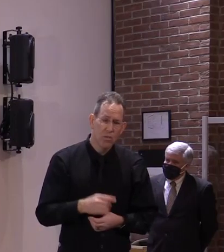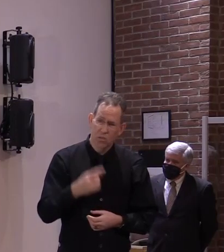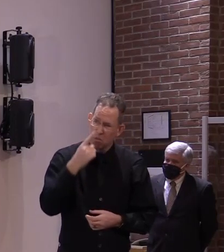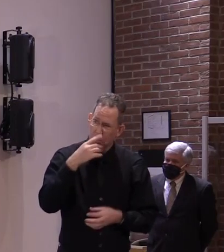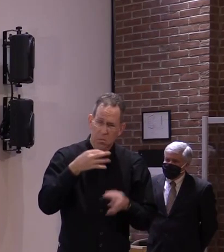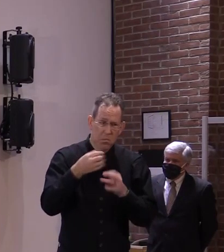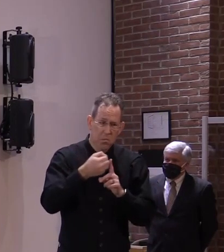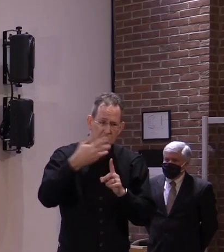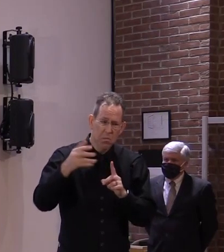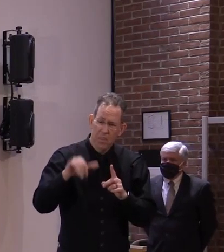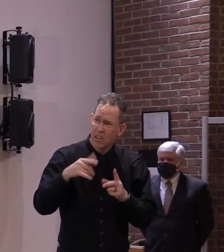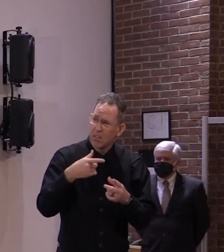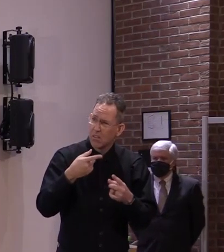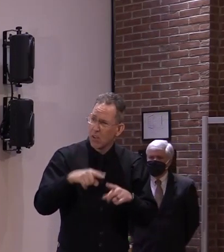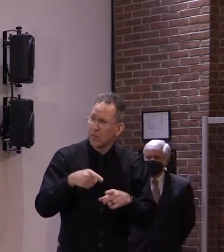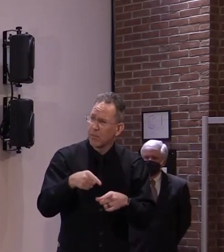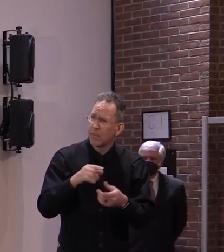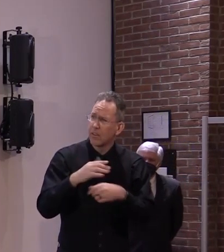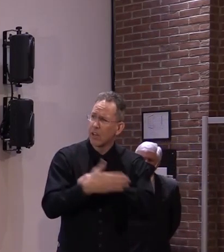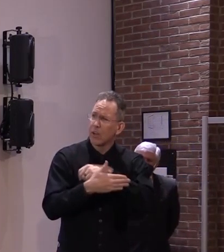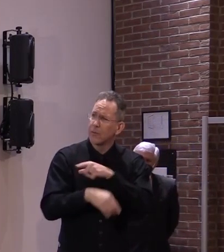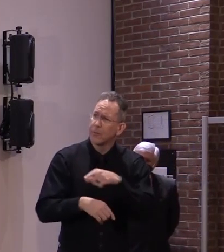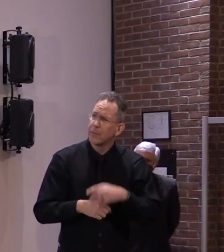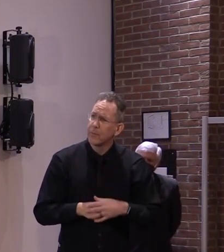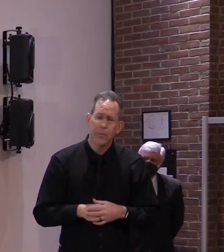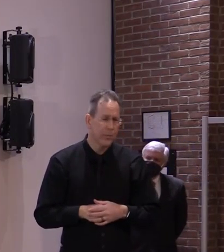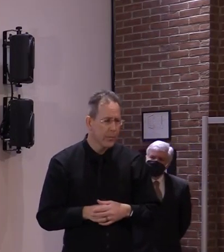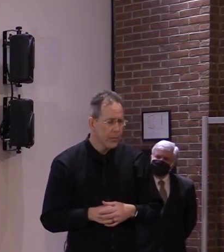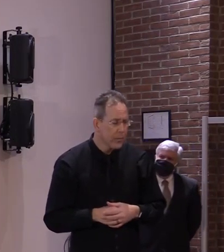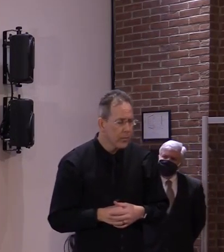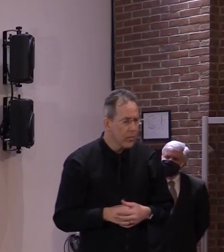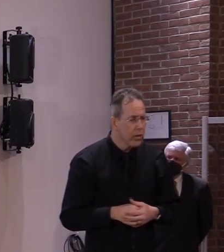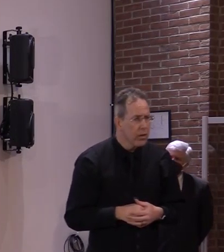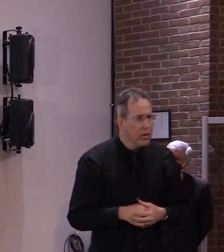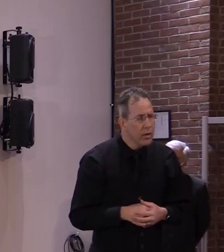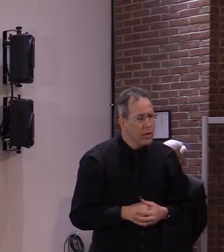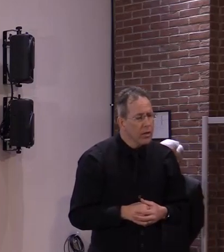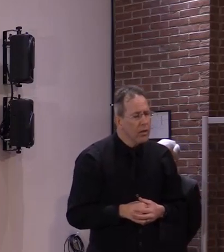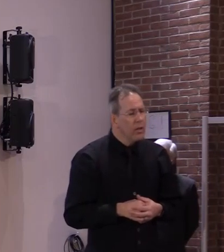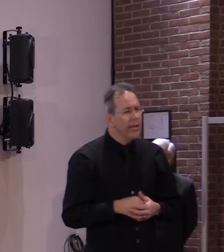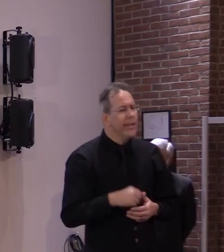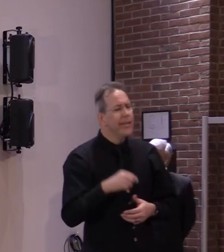The one that's of size that would allow me to name it would be Enosburg.